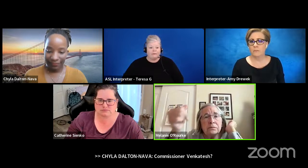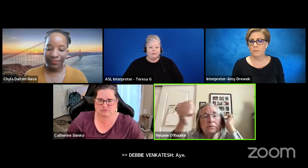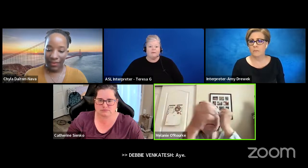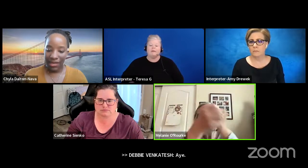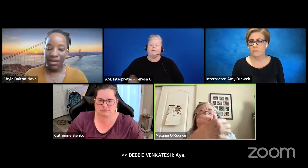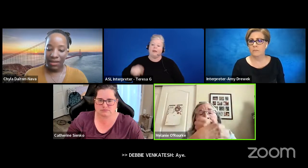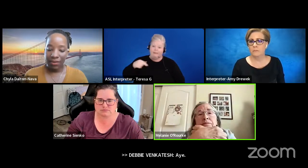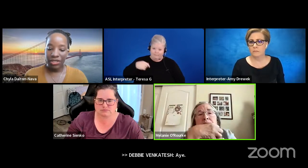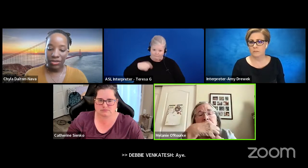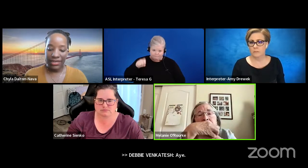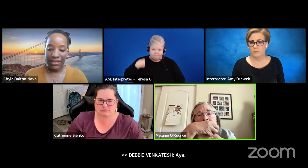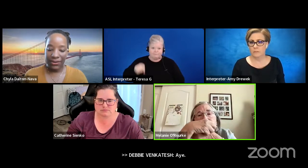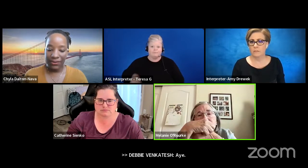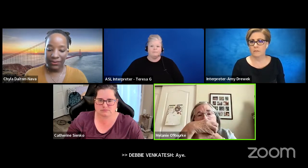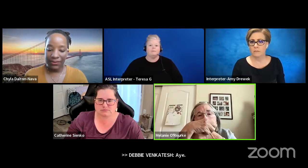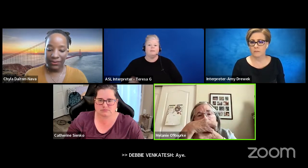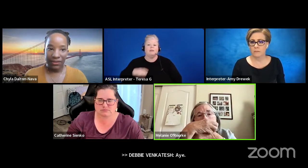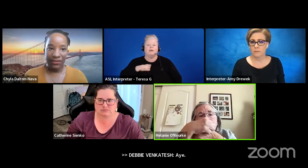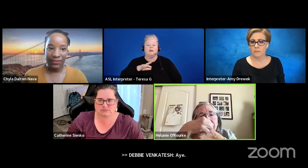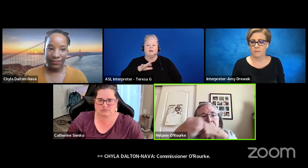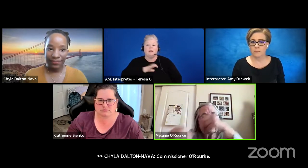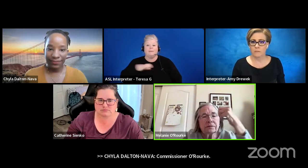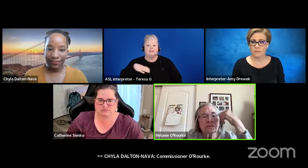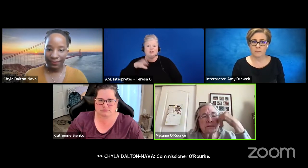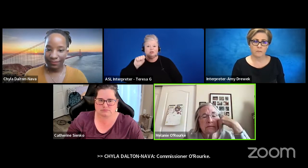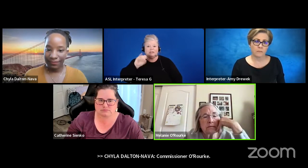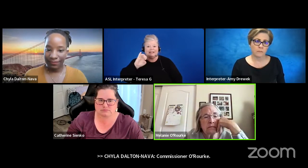Aye. Commissioner Cinco,